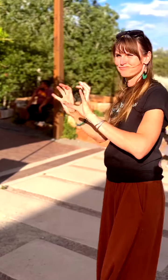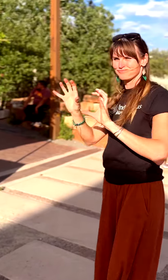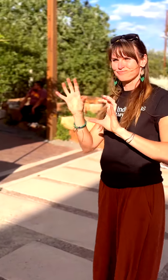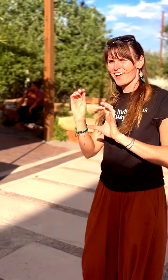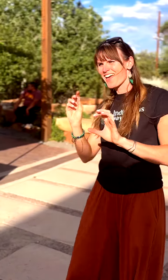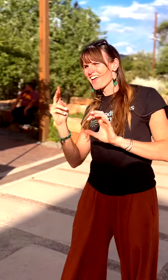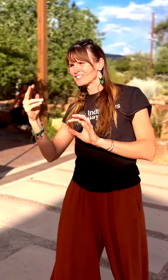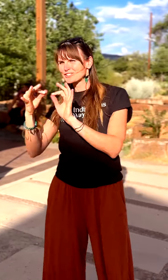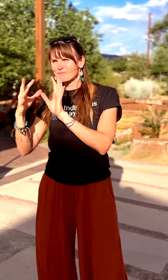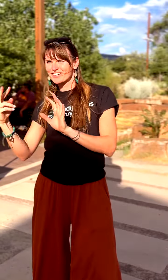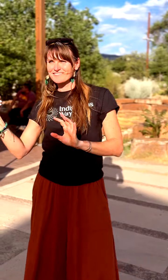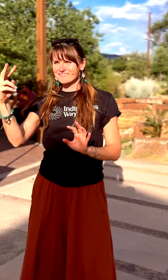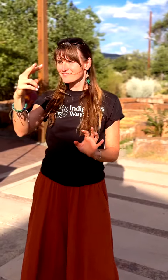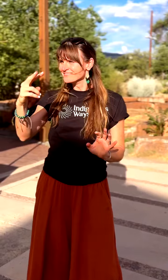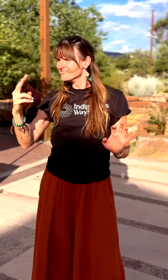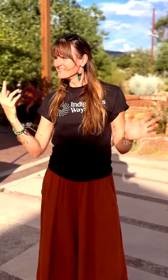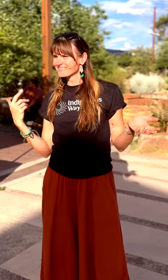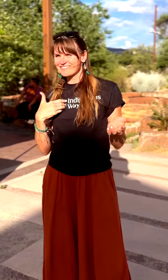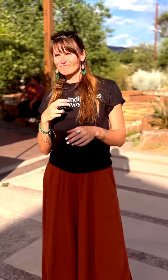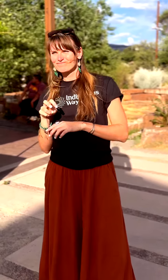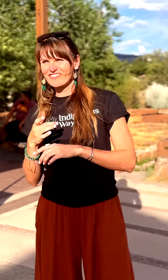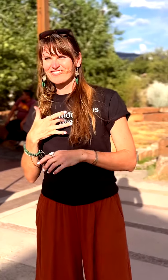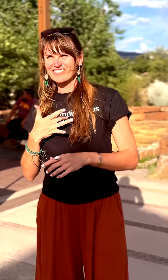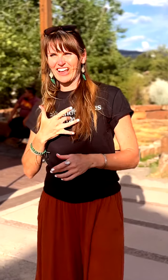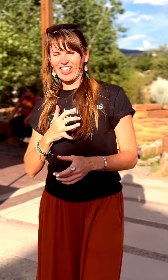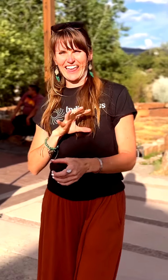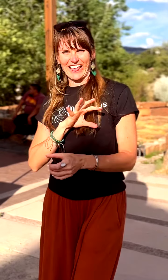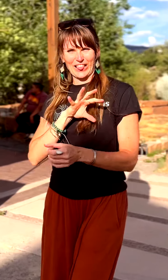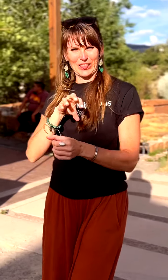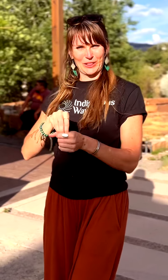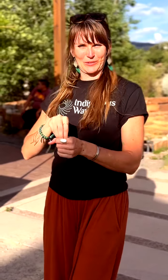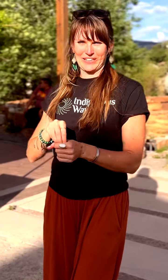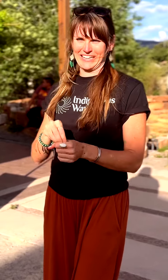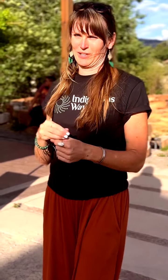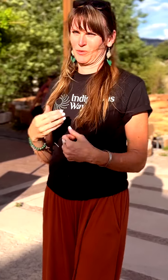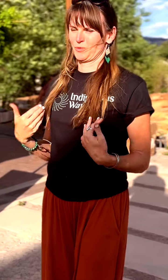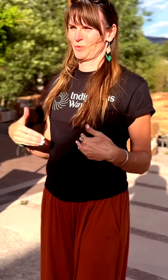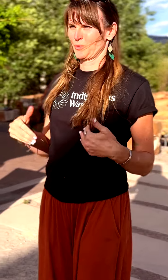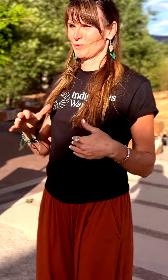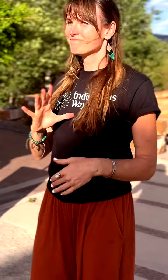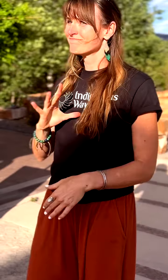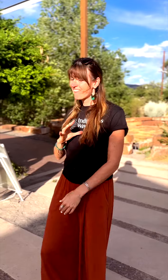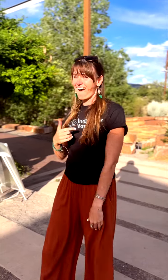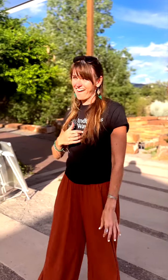Rio Grande National Heritage Area, West Ave, and New Mexico Churro are all